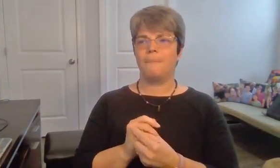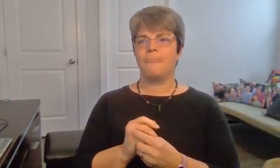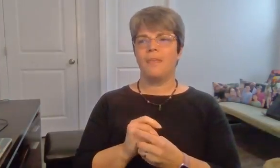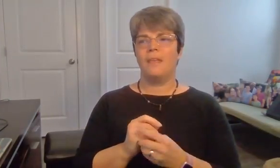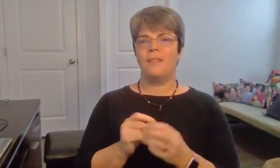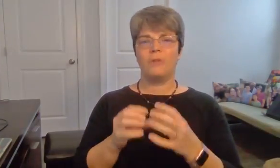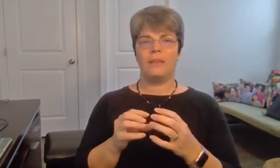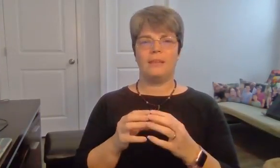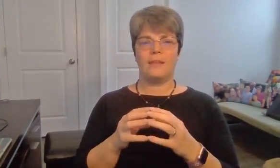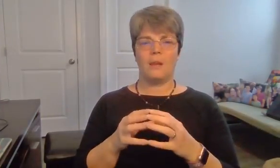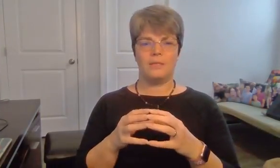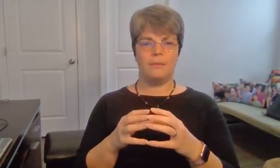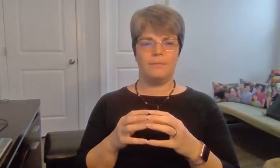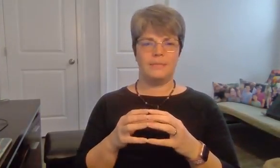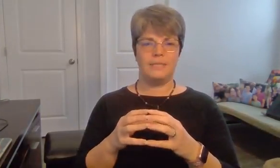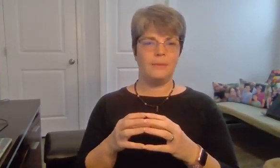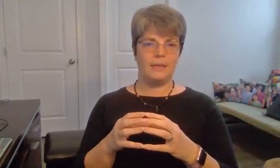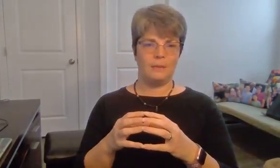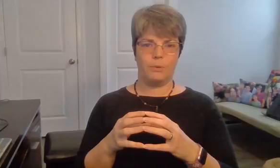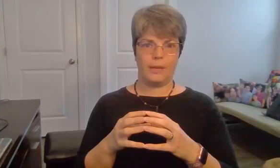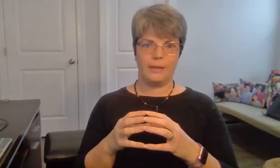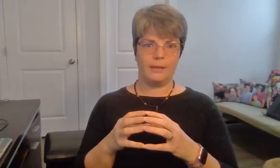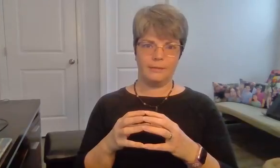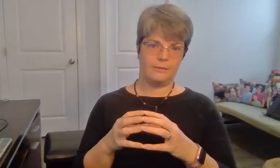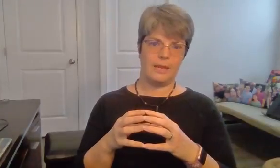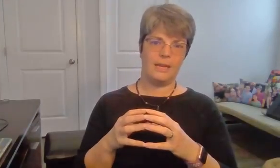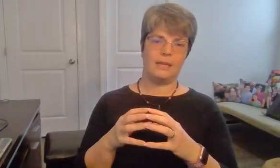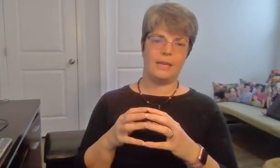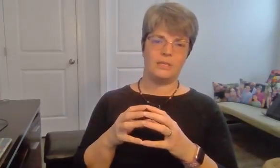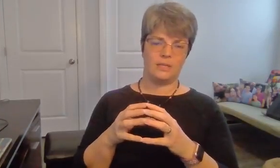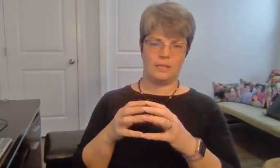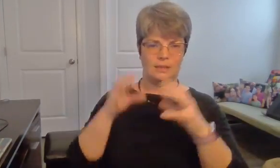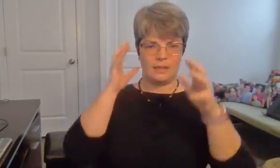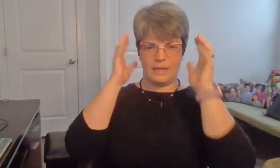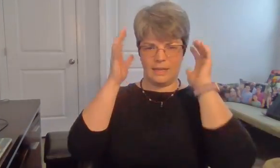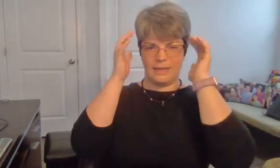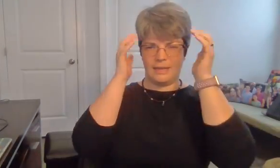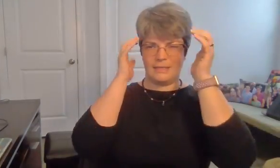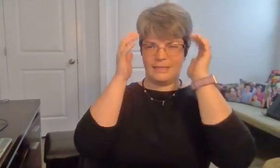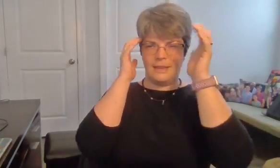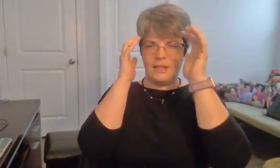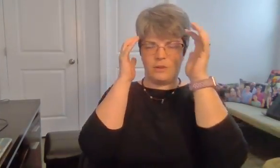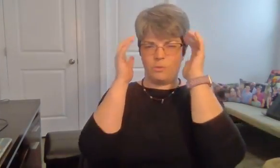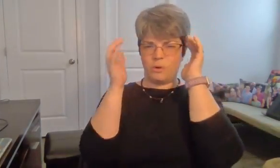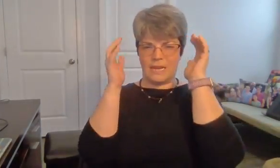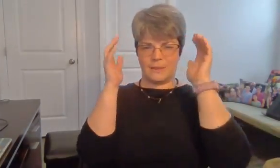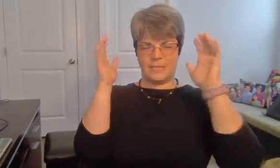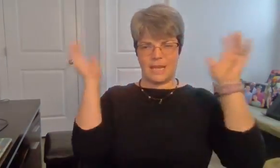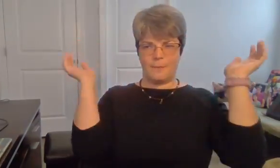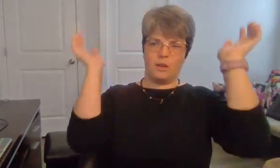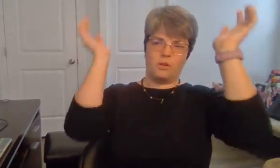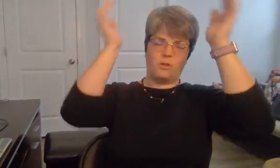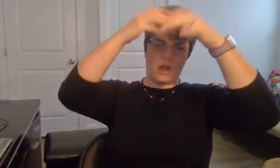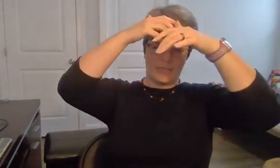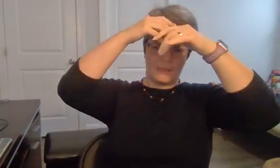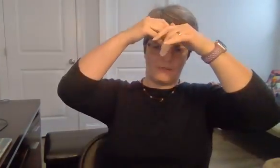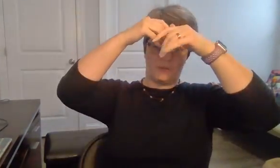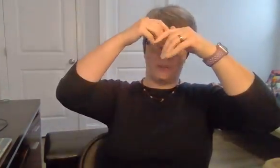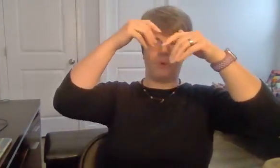That really helps to stimulate the brain, right? there are more synapses happening across hemispheres of the